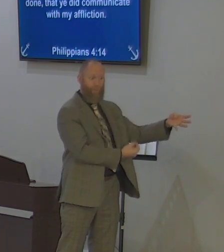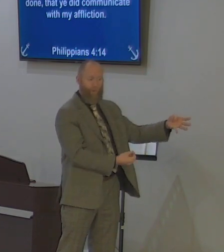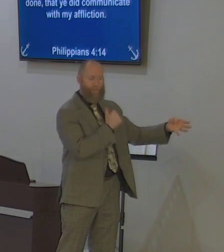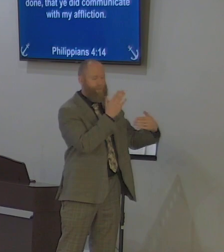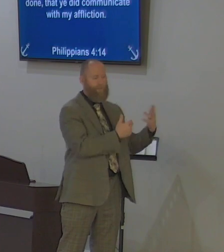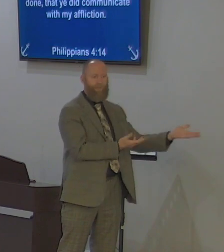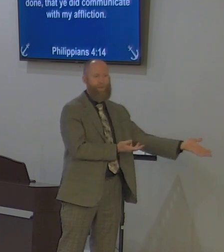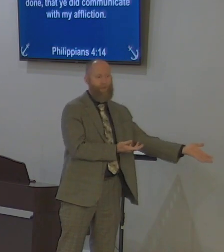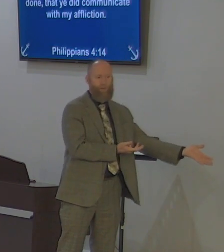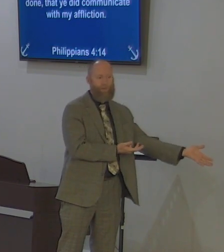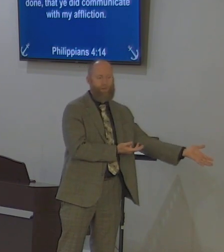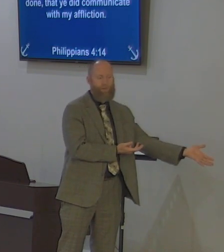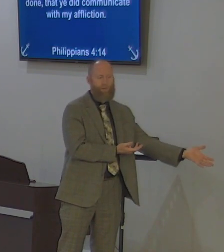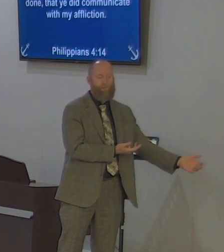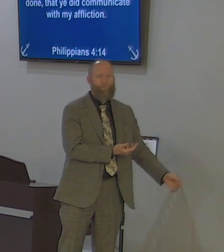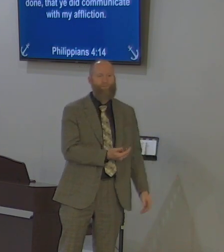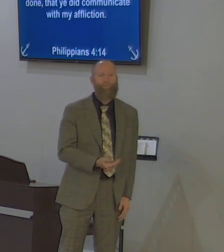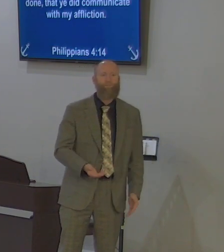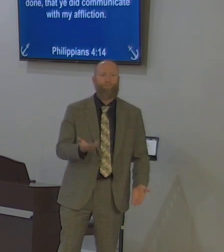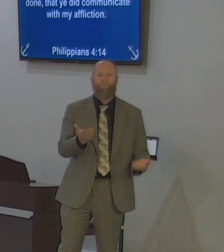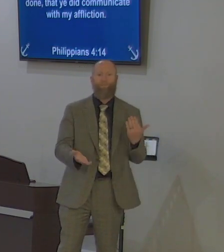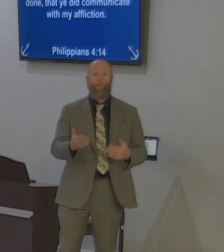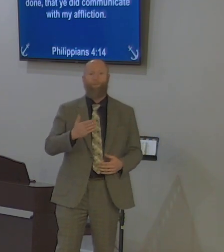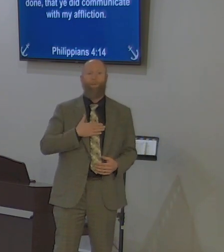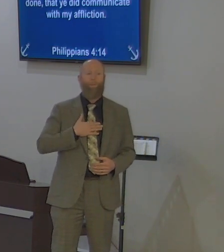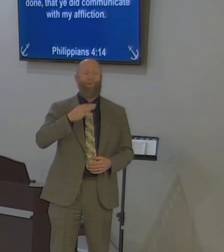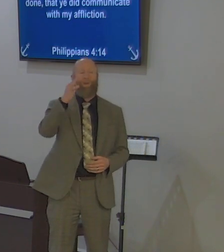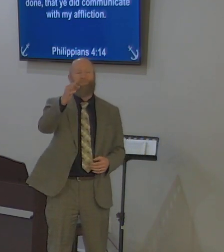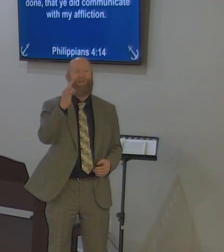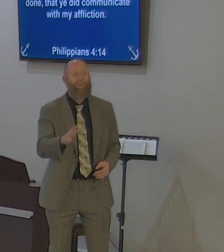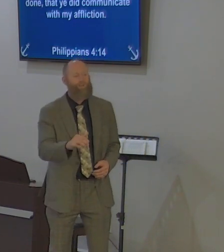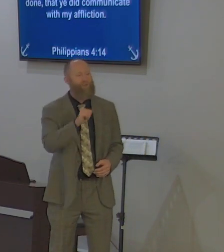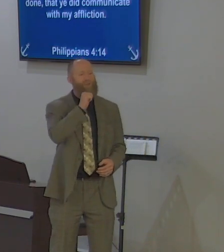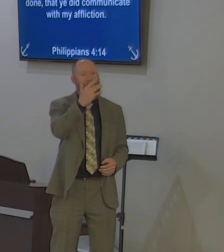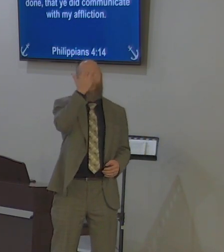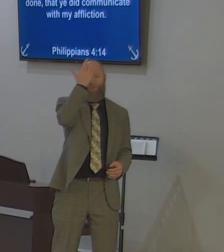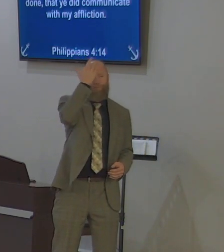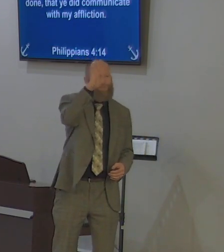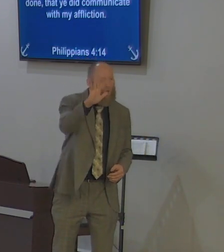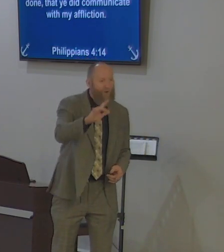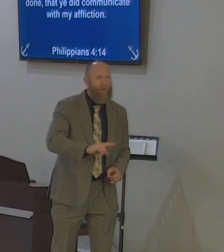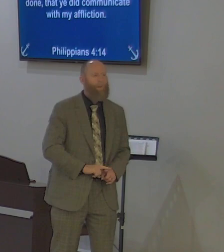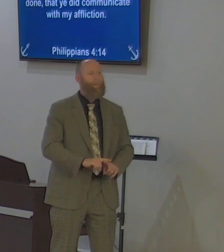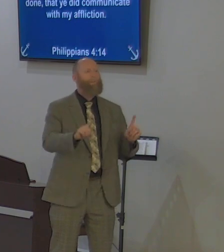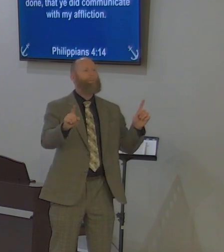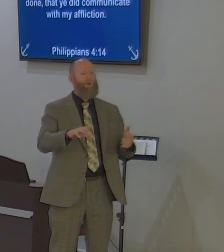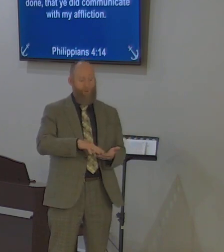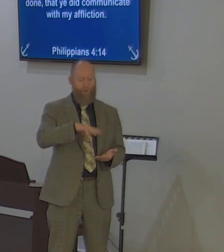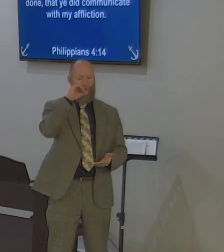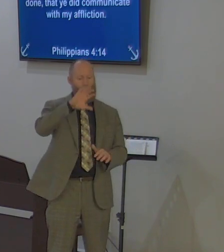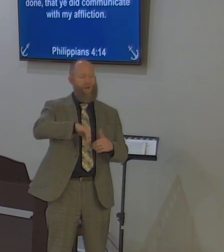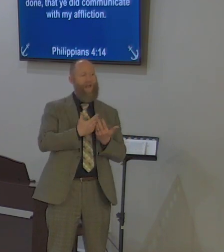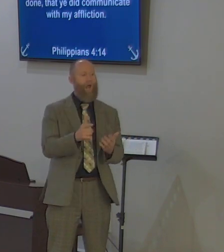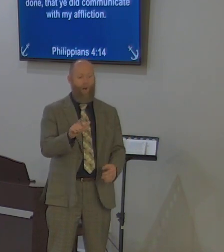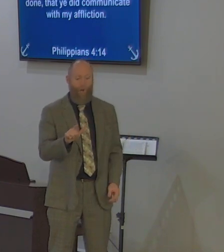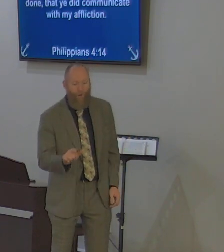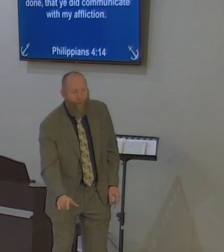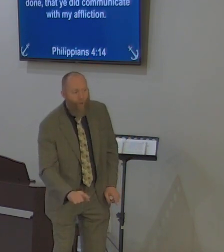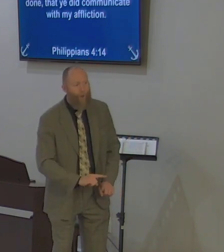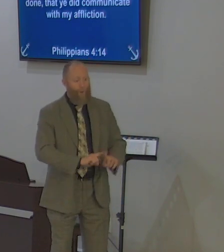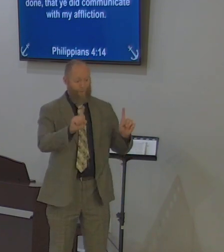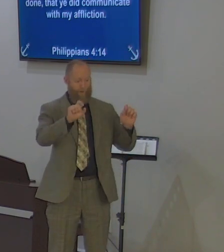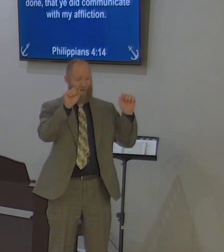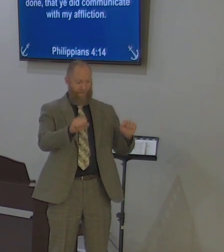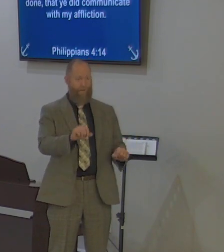this of him, my pastor is not the sharpest knife in the drawer. Yeah, that's okay. You've learned how to be abased and abound. Does he honestly handle the word of